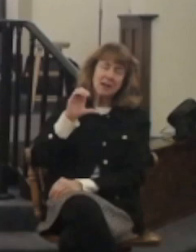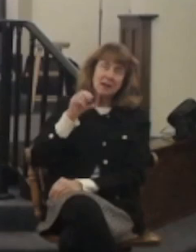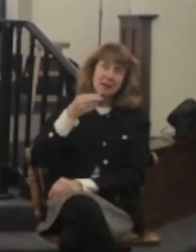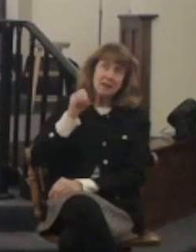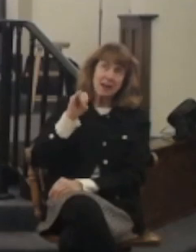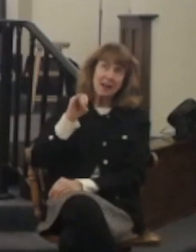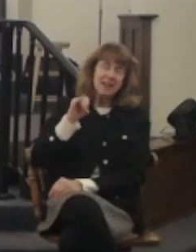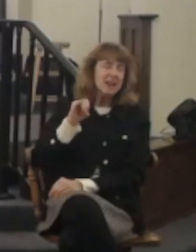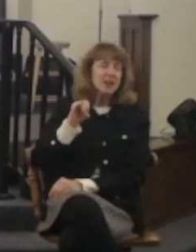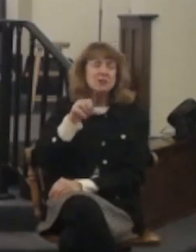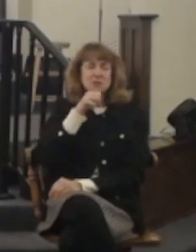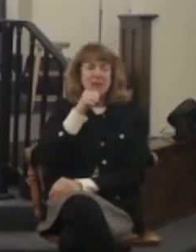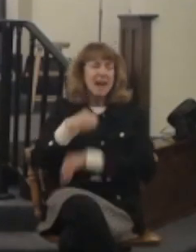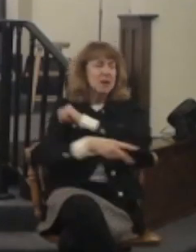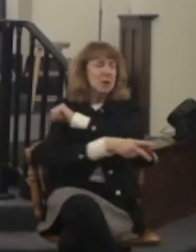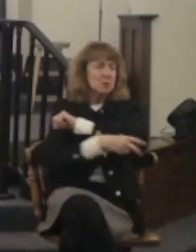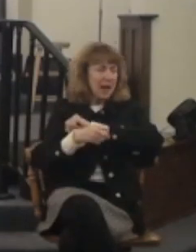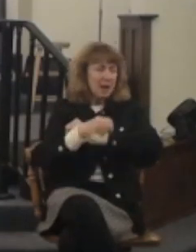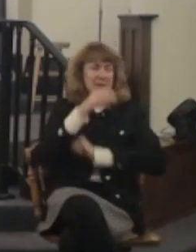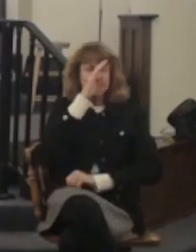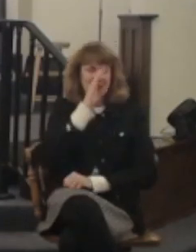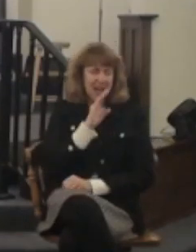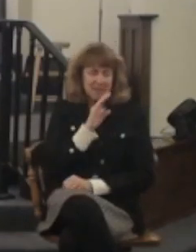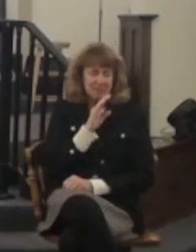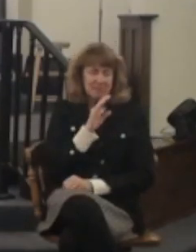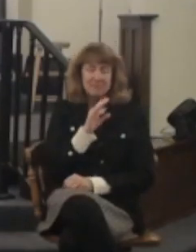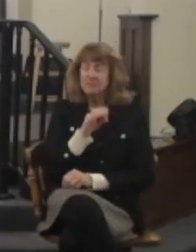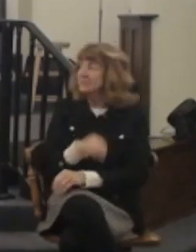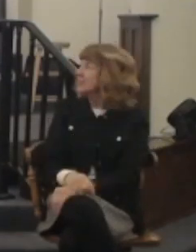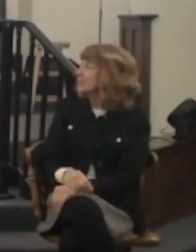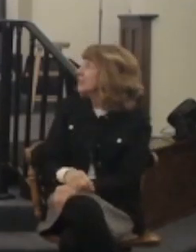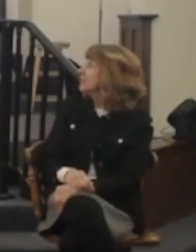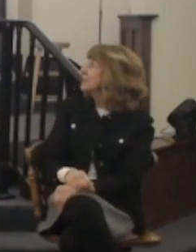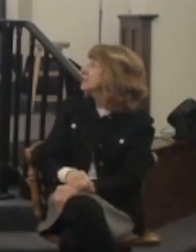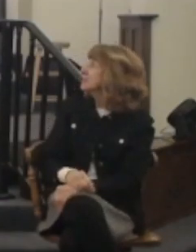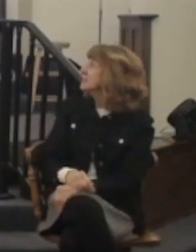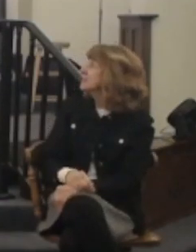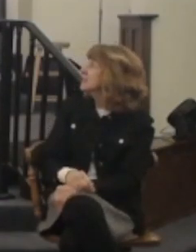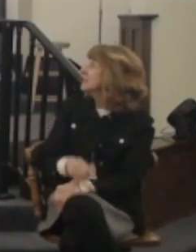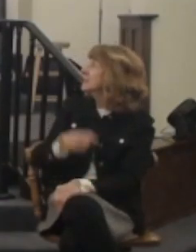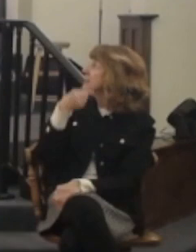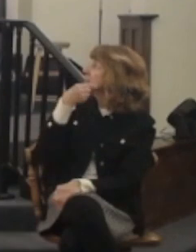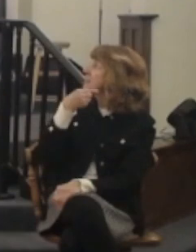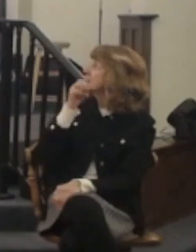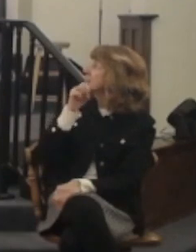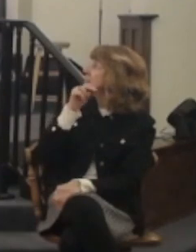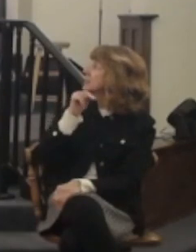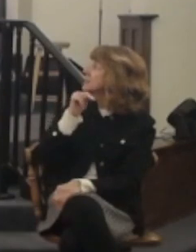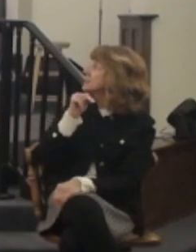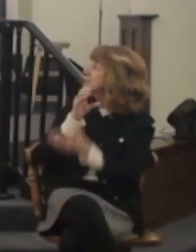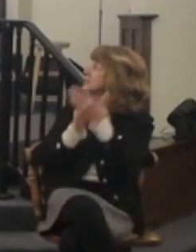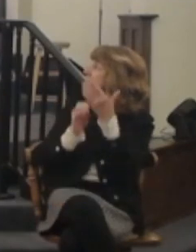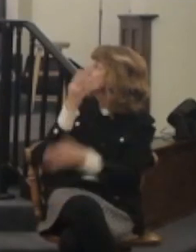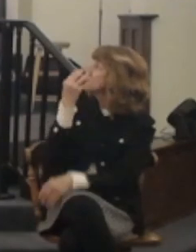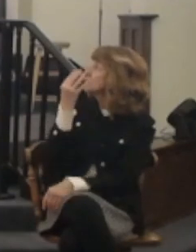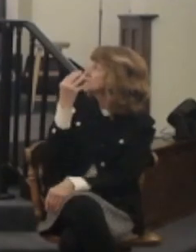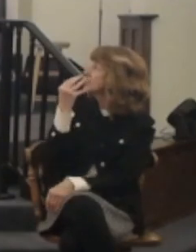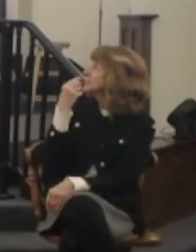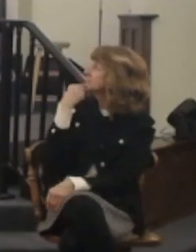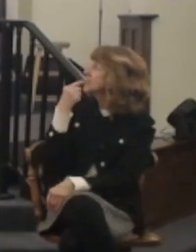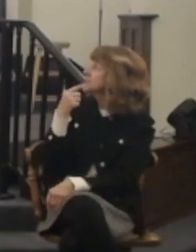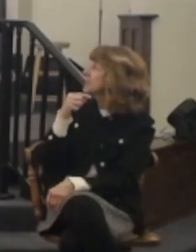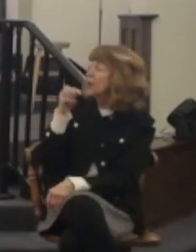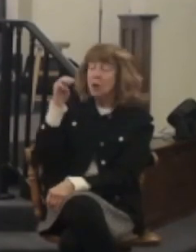But let me read you some scripture. Some we're going to have to go through a few so you can see it's biblical. Genesis 14, verse 18. Then